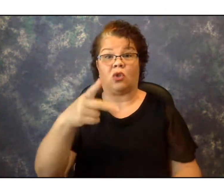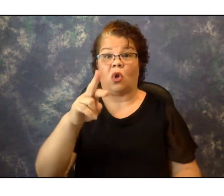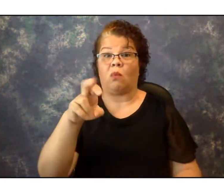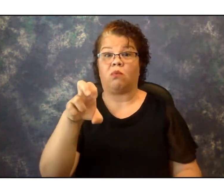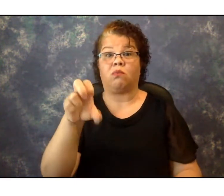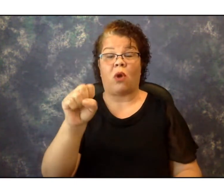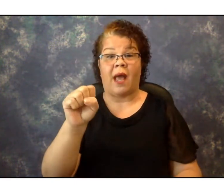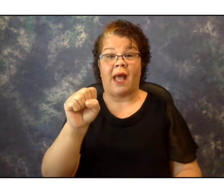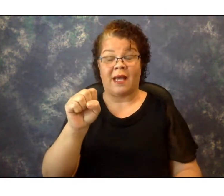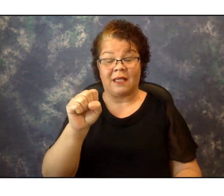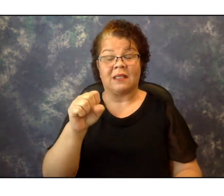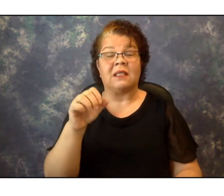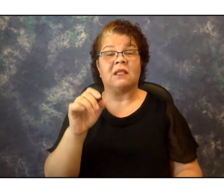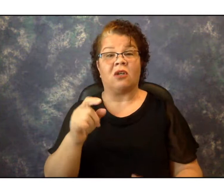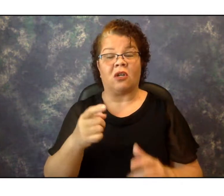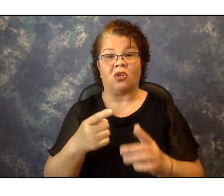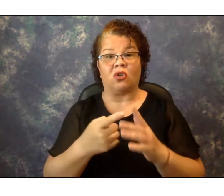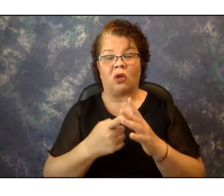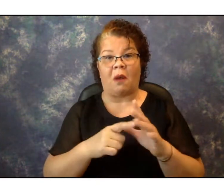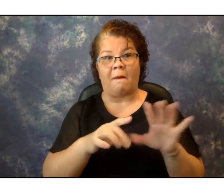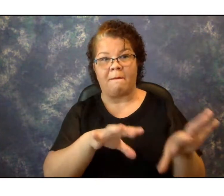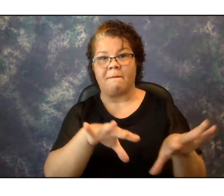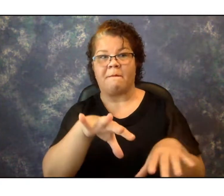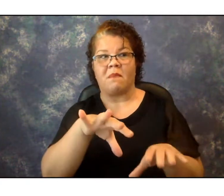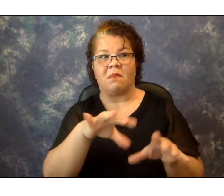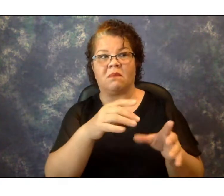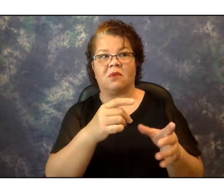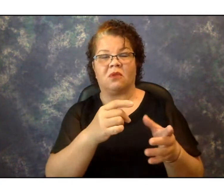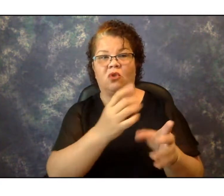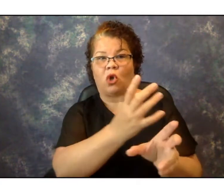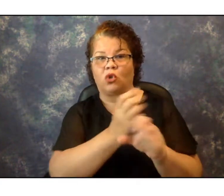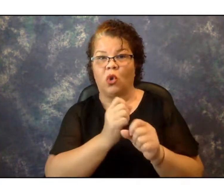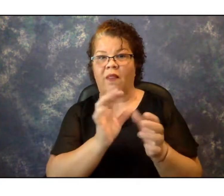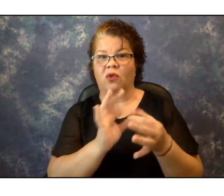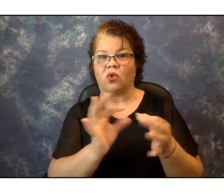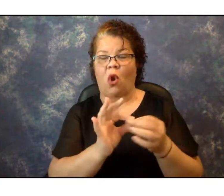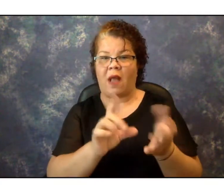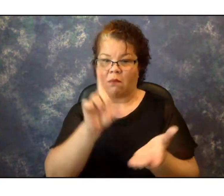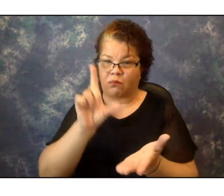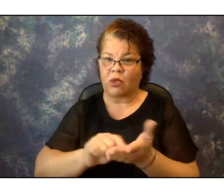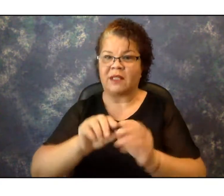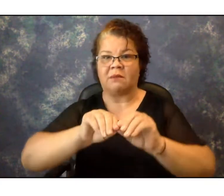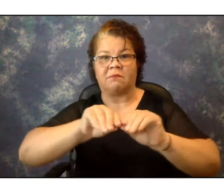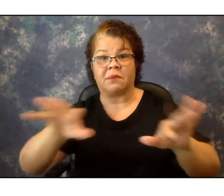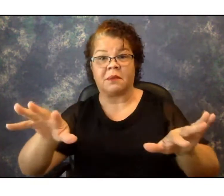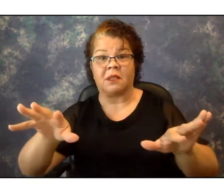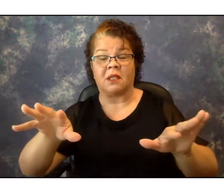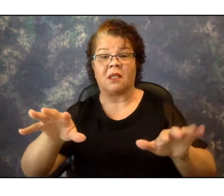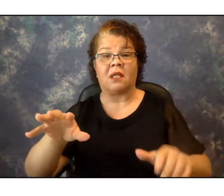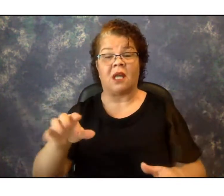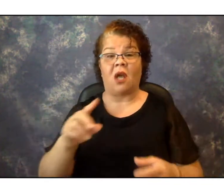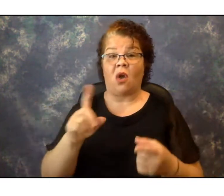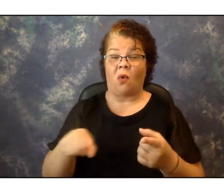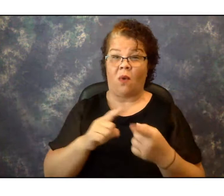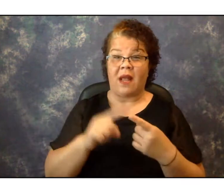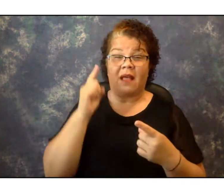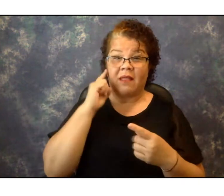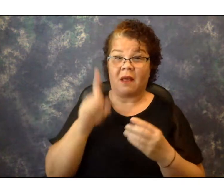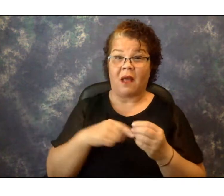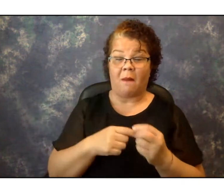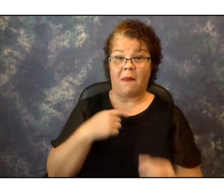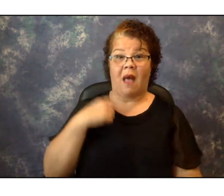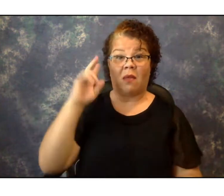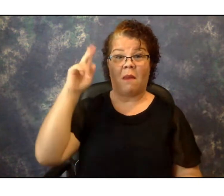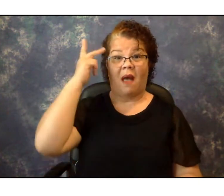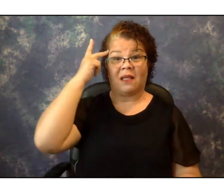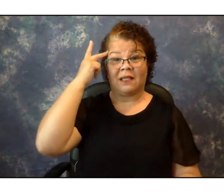politics and I think about our boys, Elizabeth, I think about us as mothers, right? That